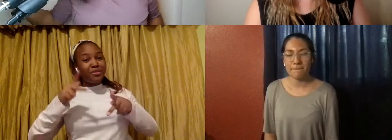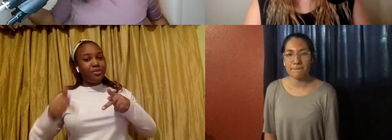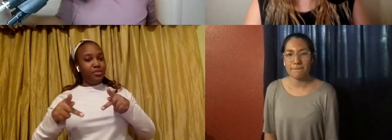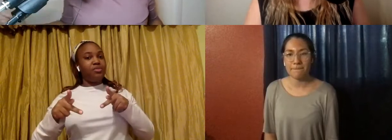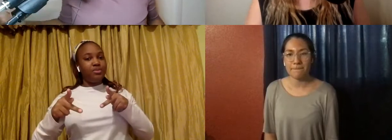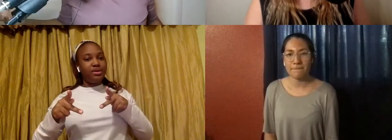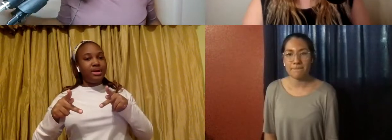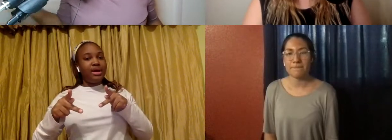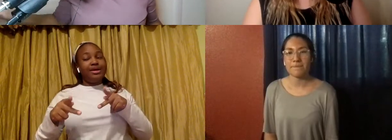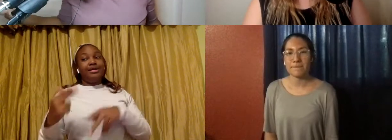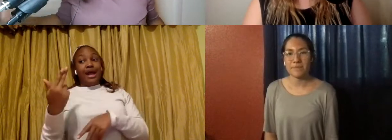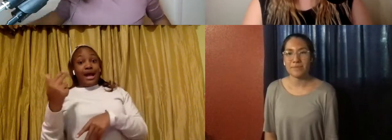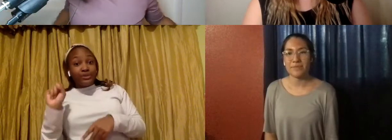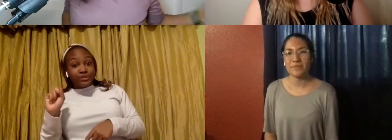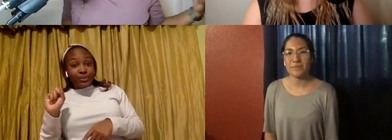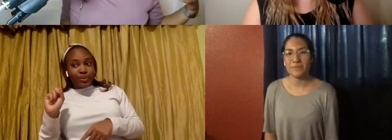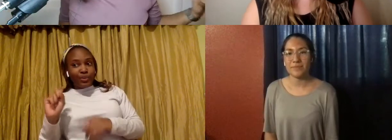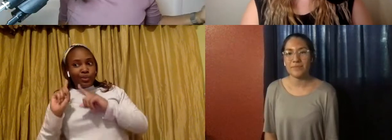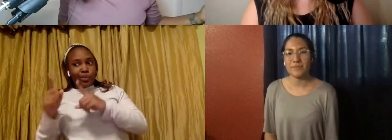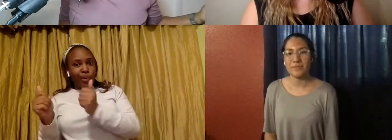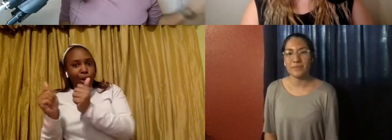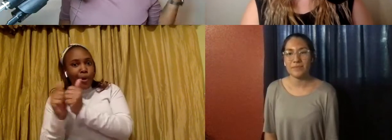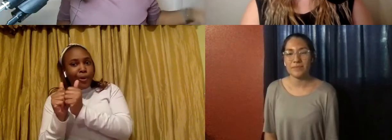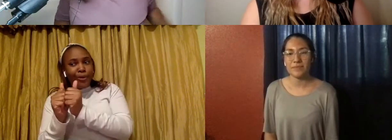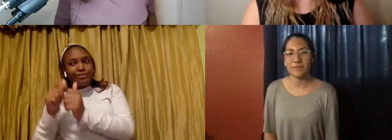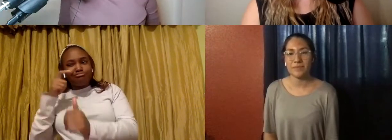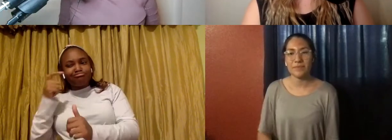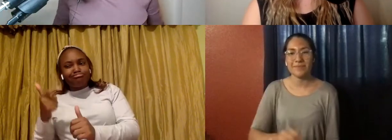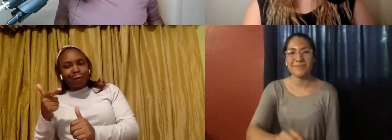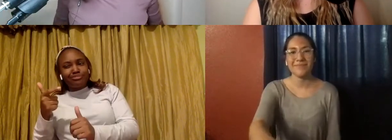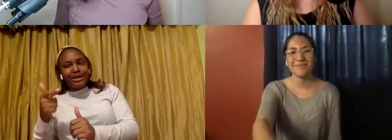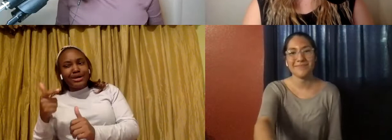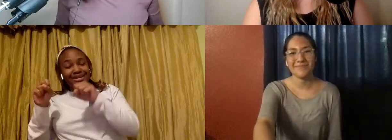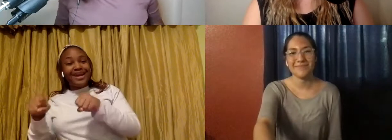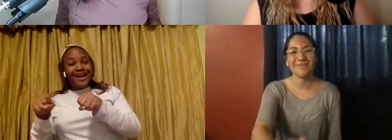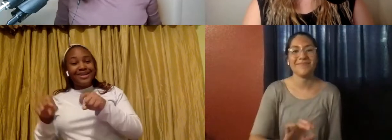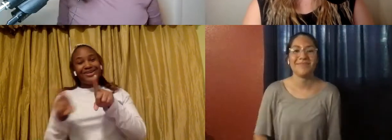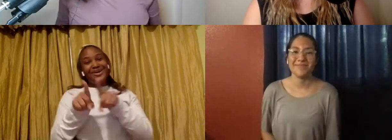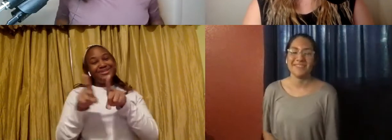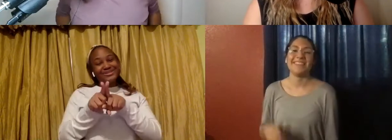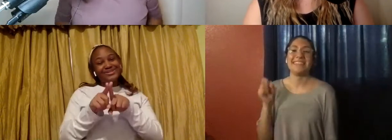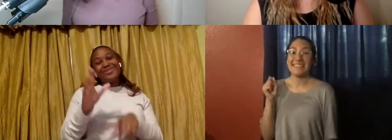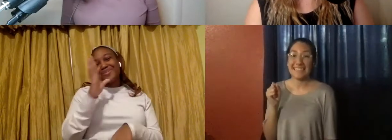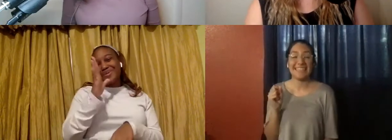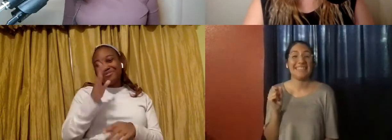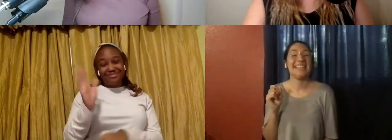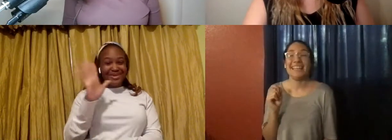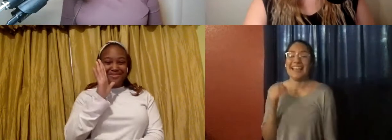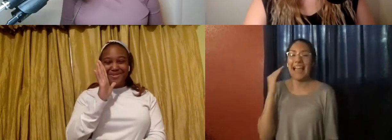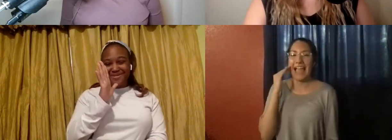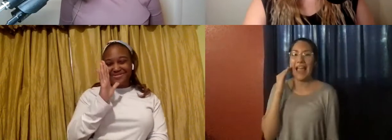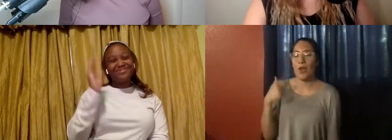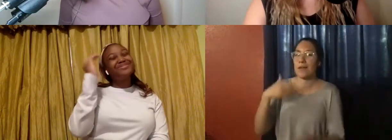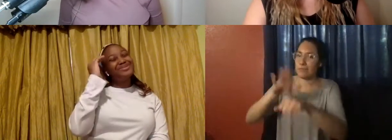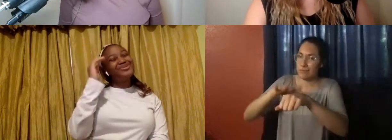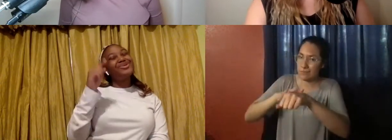people that you went to high school with watch it, so can your mom. Hi, Mom. Oh. I know she'll be watching this. Yikes. So I know I already had warned my mom not to